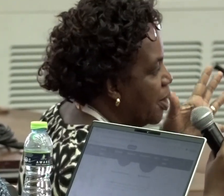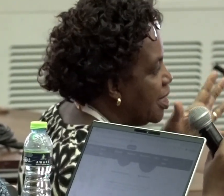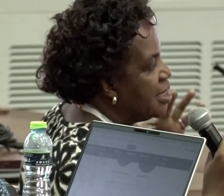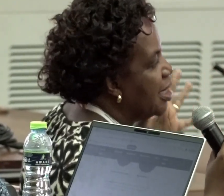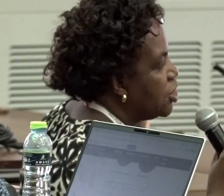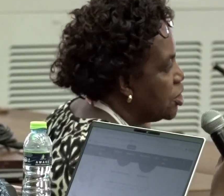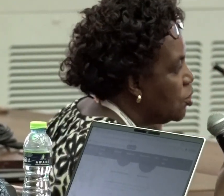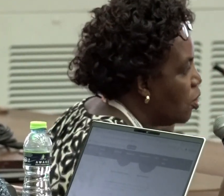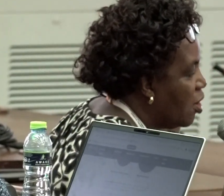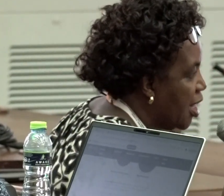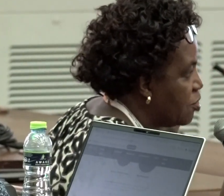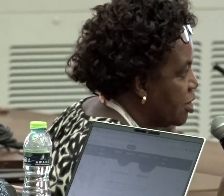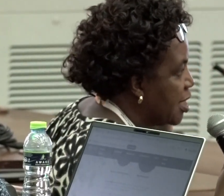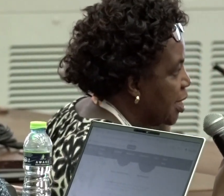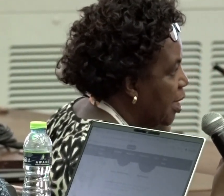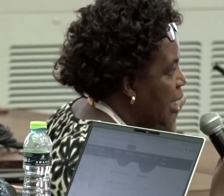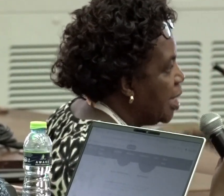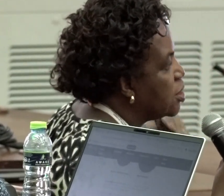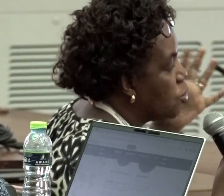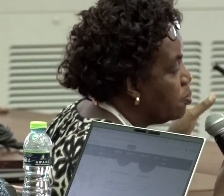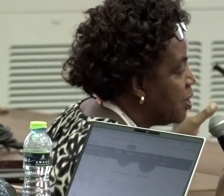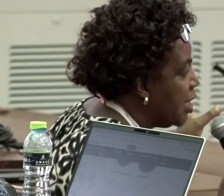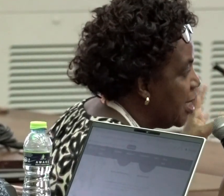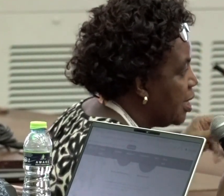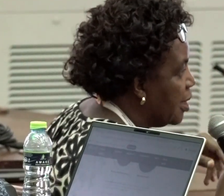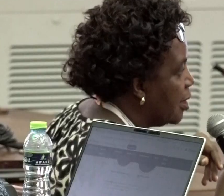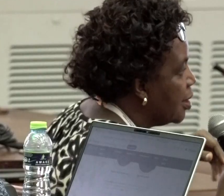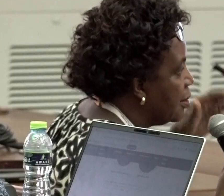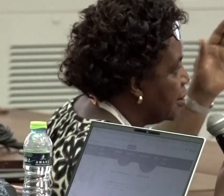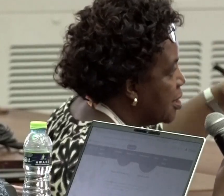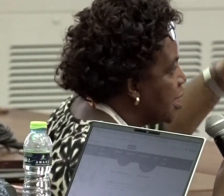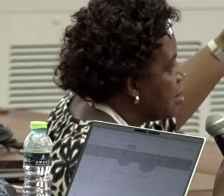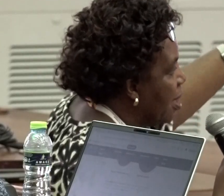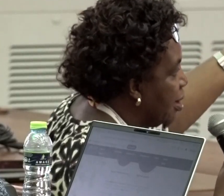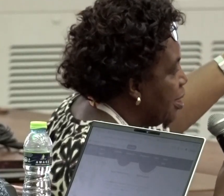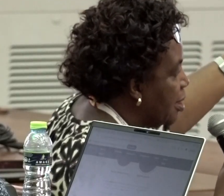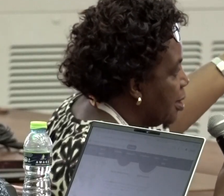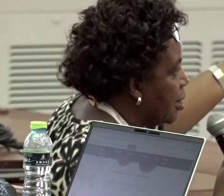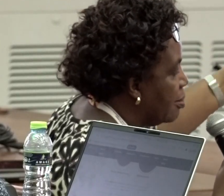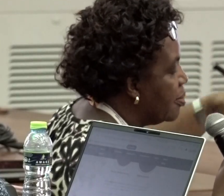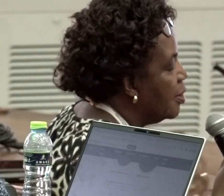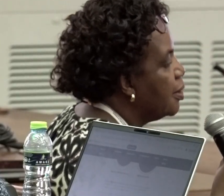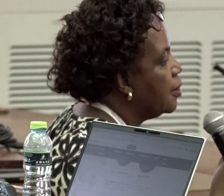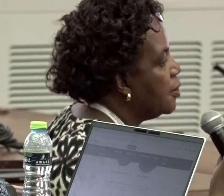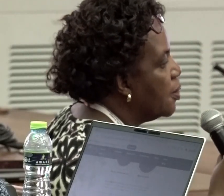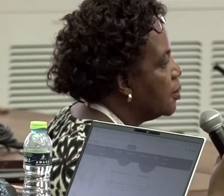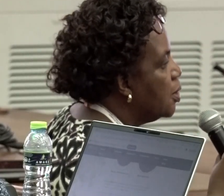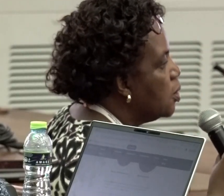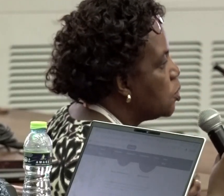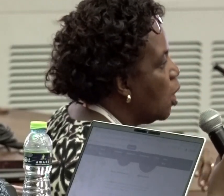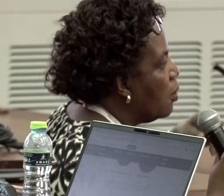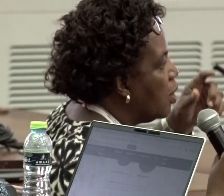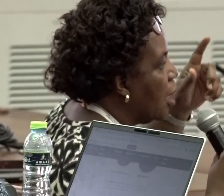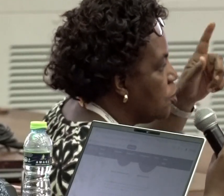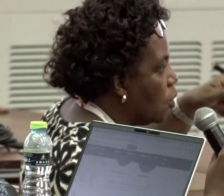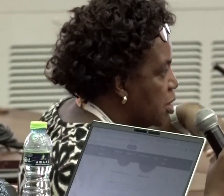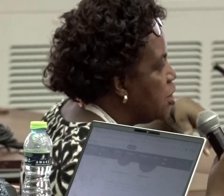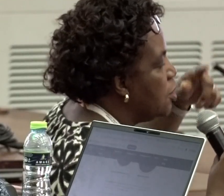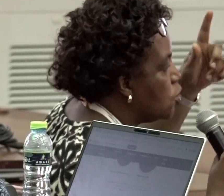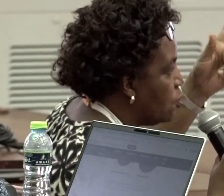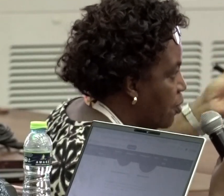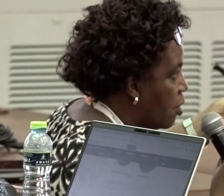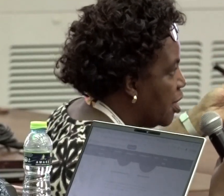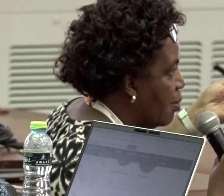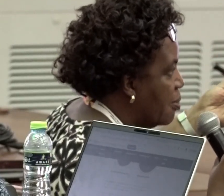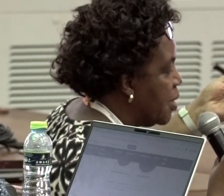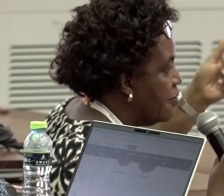after pregnancy that she's no longer at risk and stop taking the 6 monthly, So are you